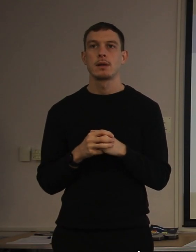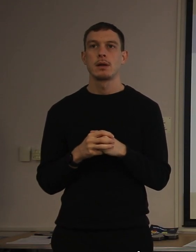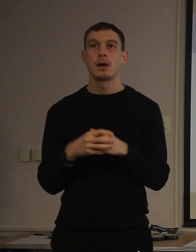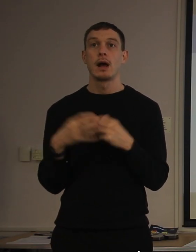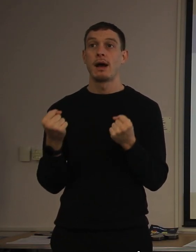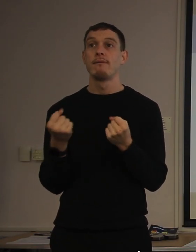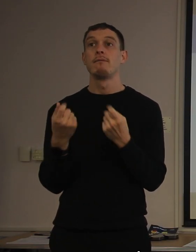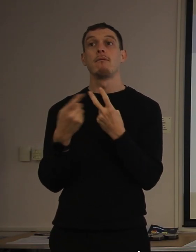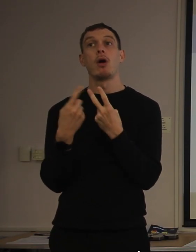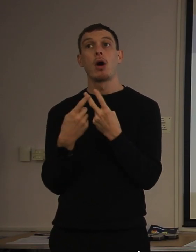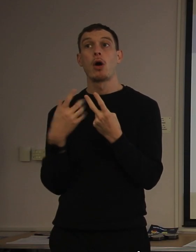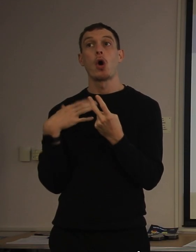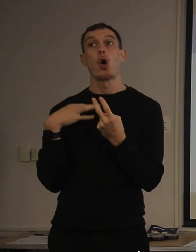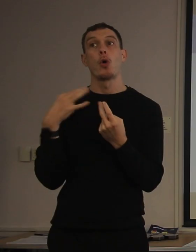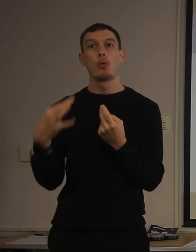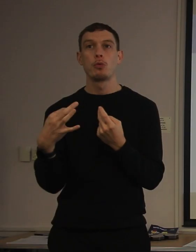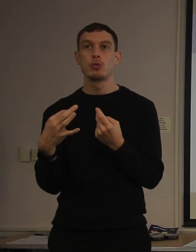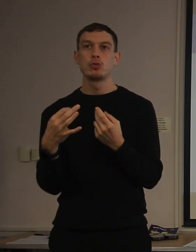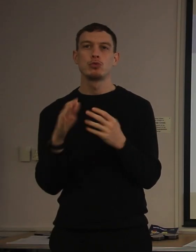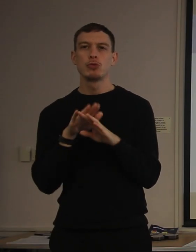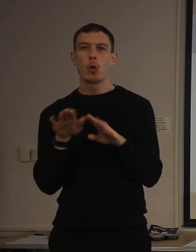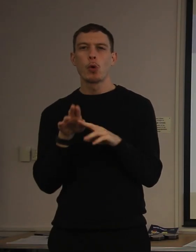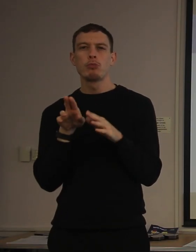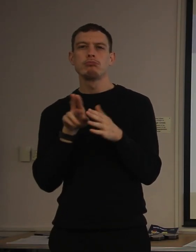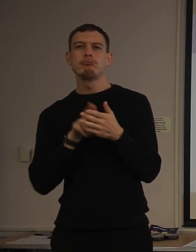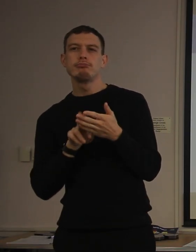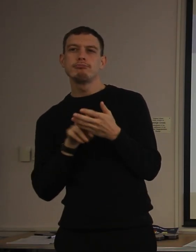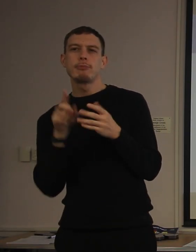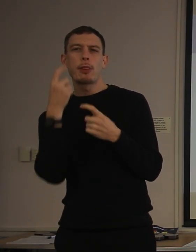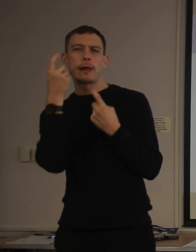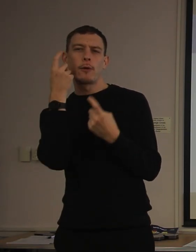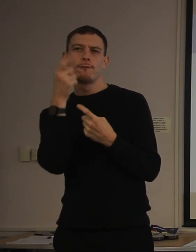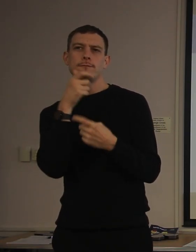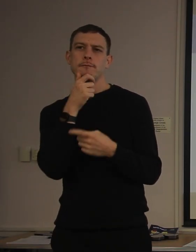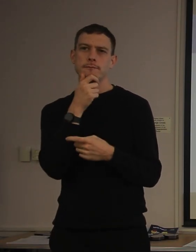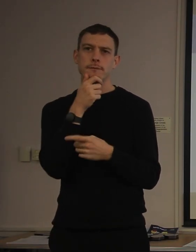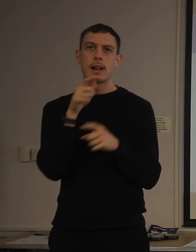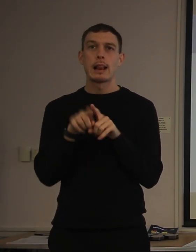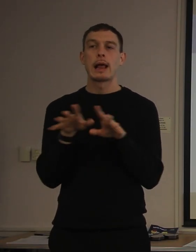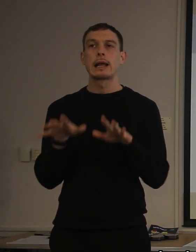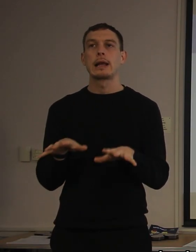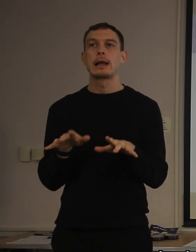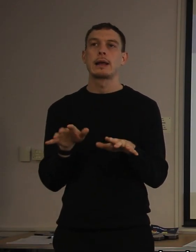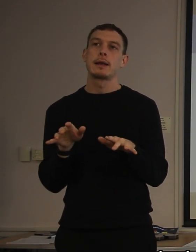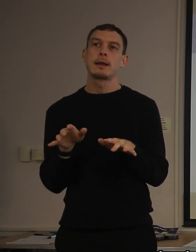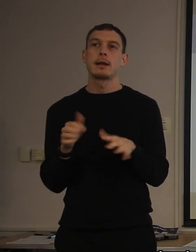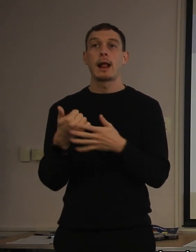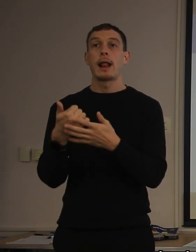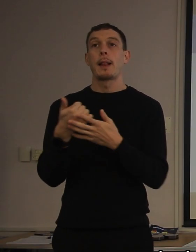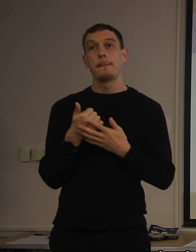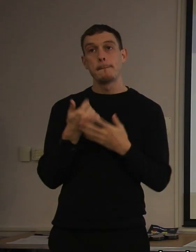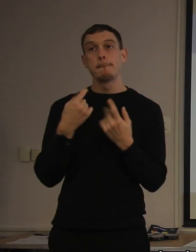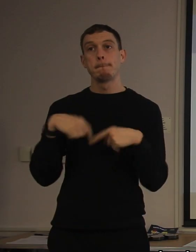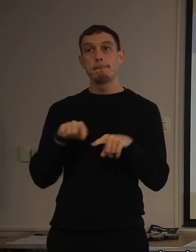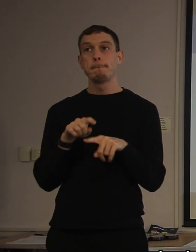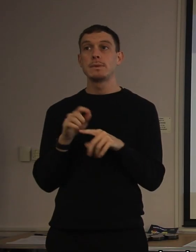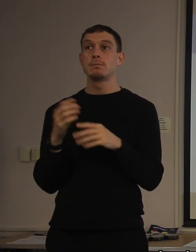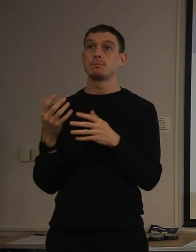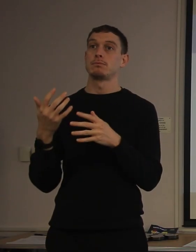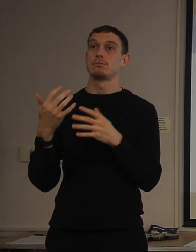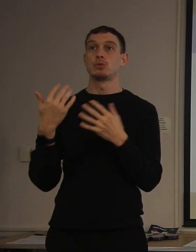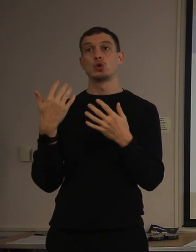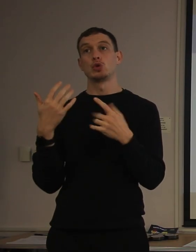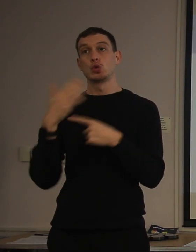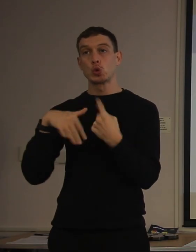unusual volunteering opportunities that you might not necessarily think of, so things like helping us to do our social